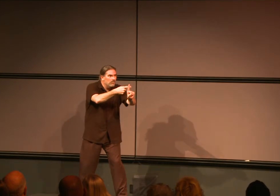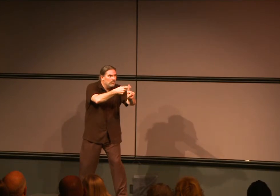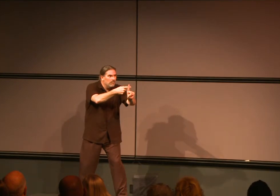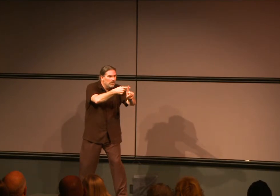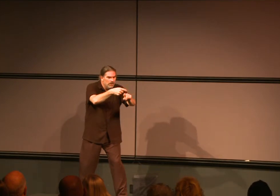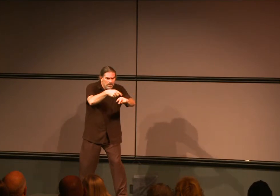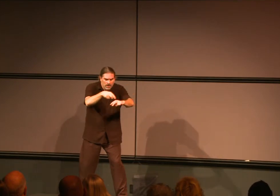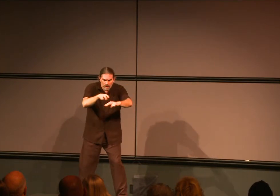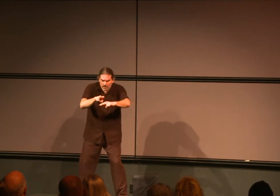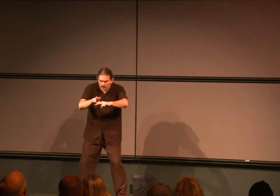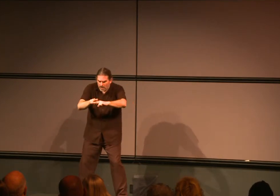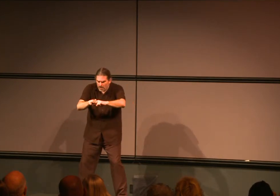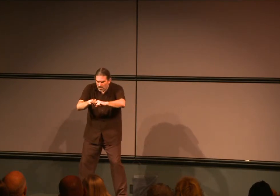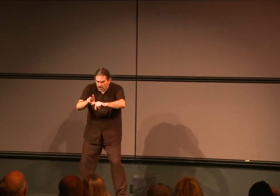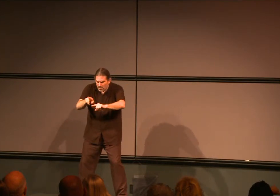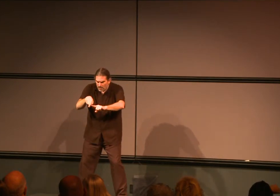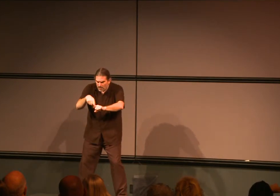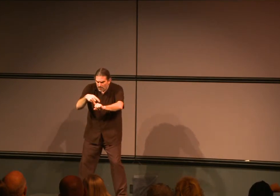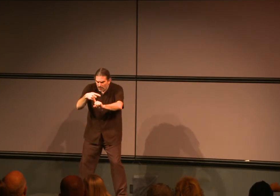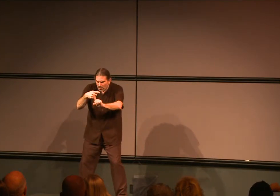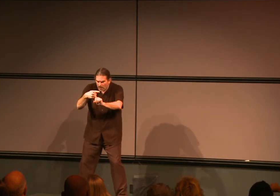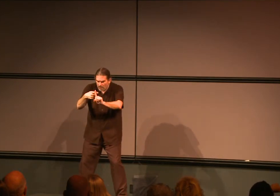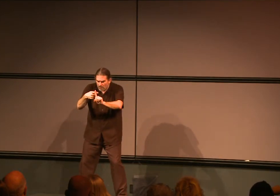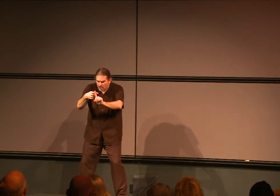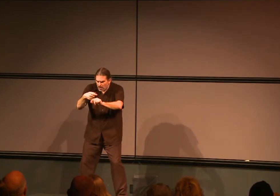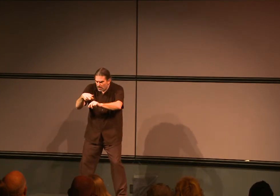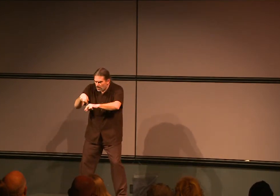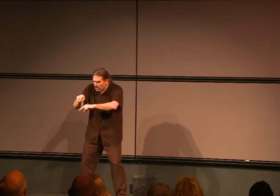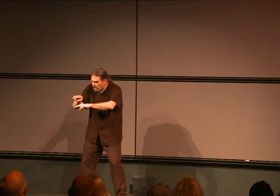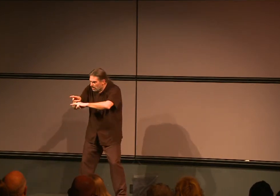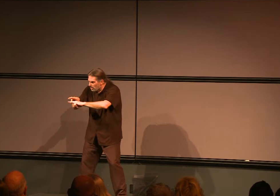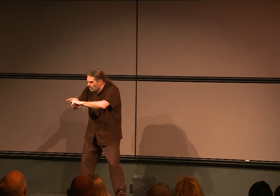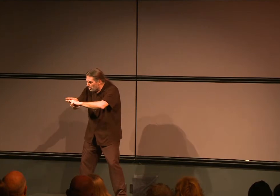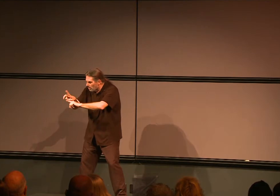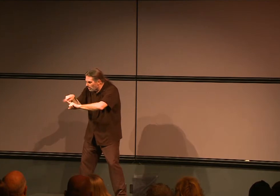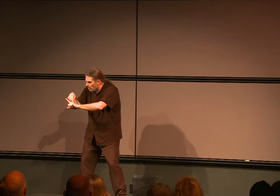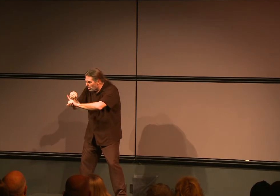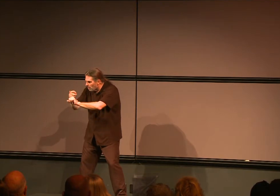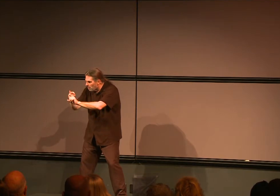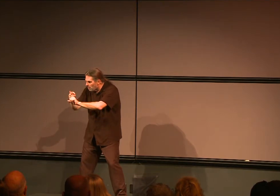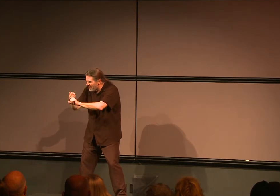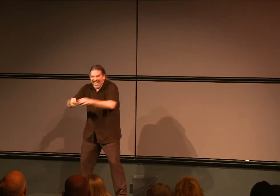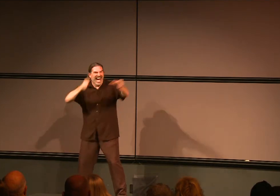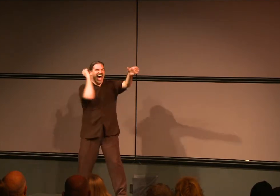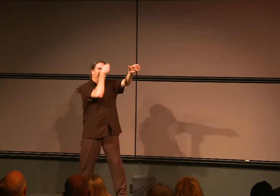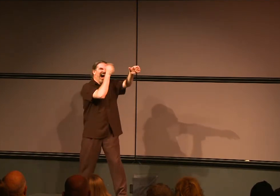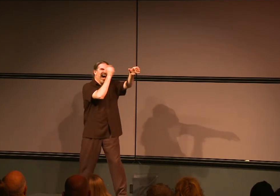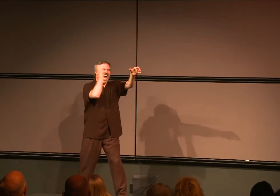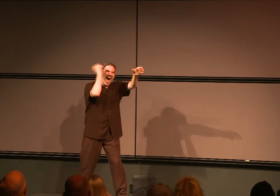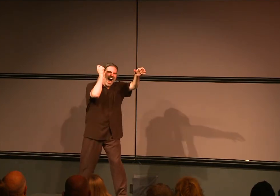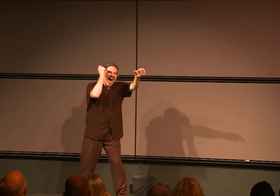gone. He's gone. He's gone. His best